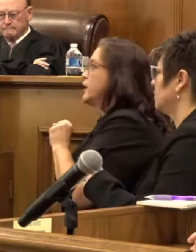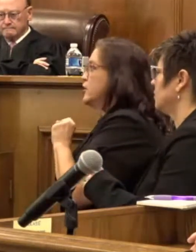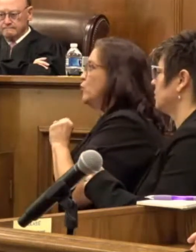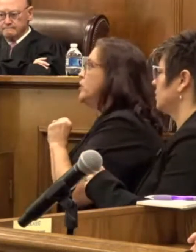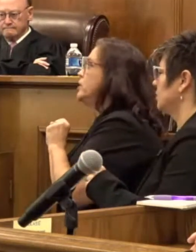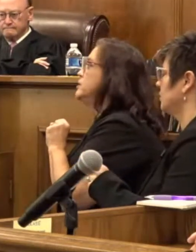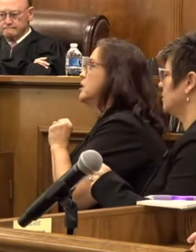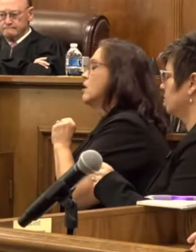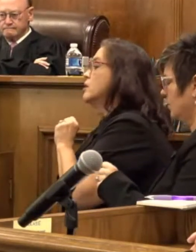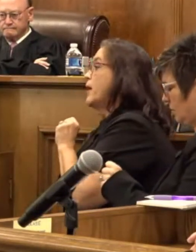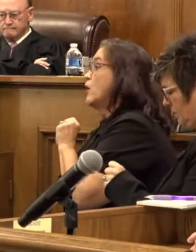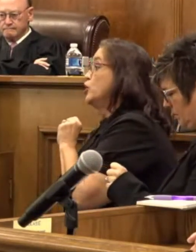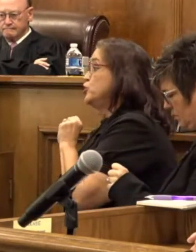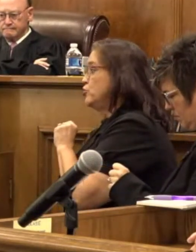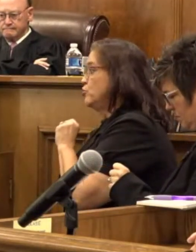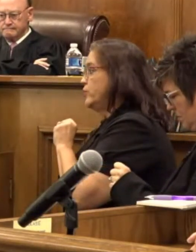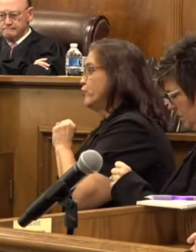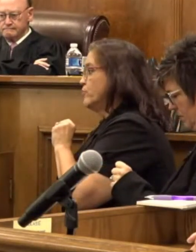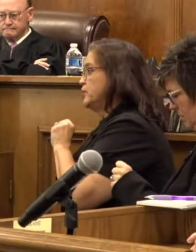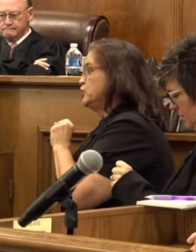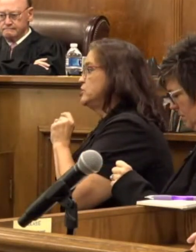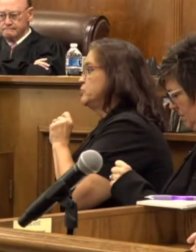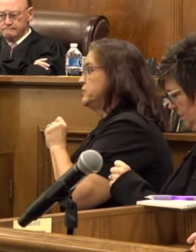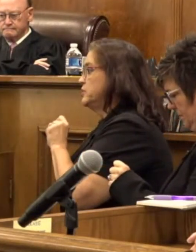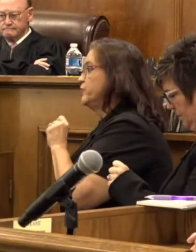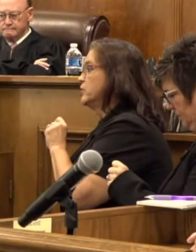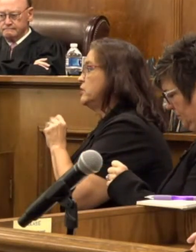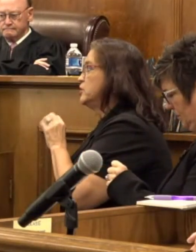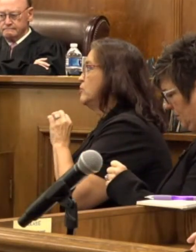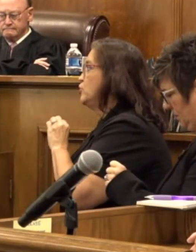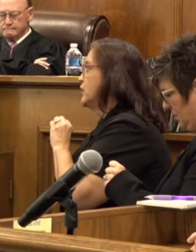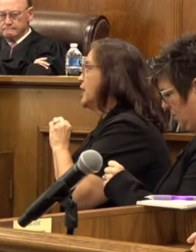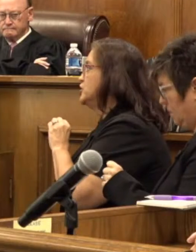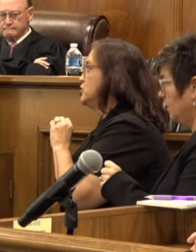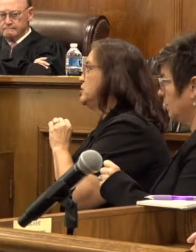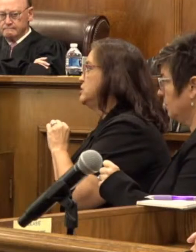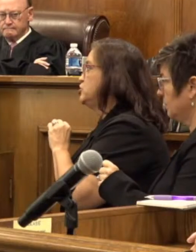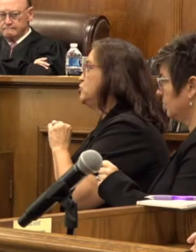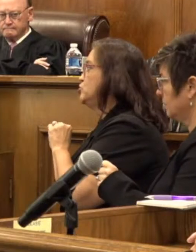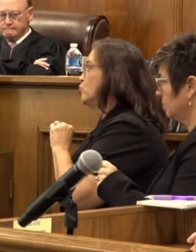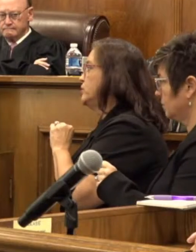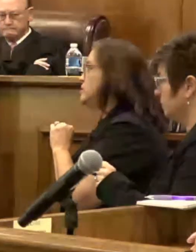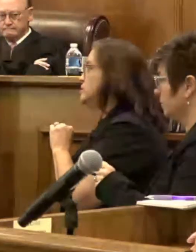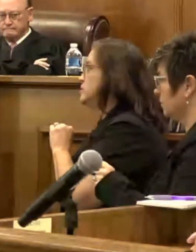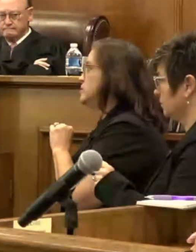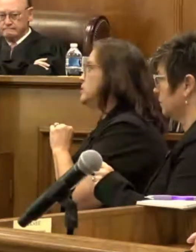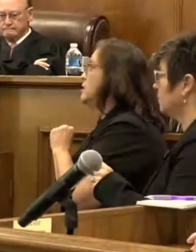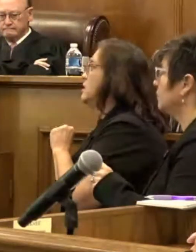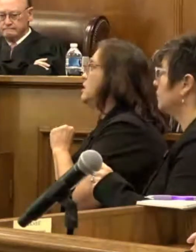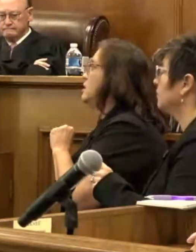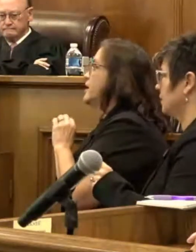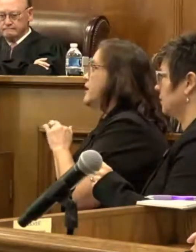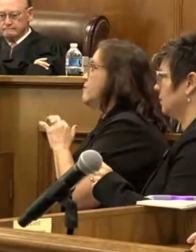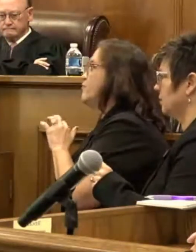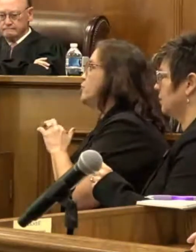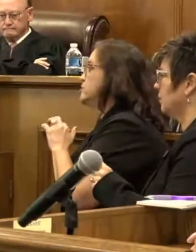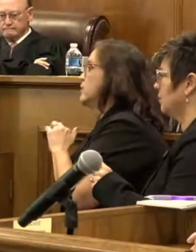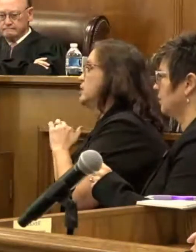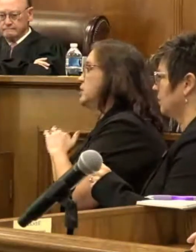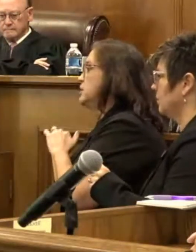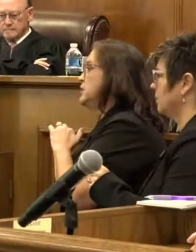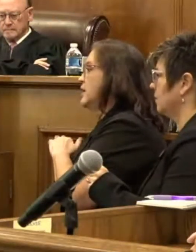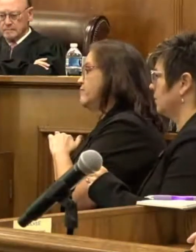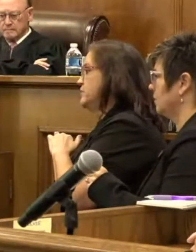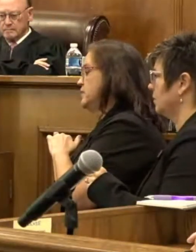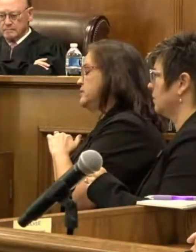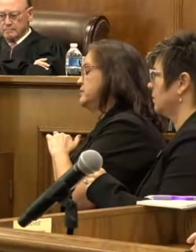I can only talk about new information, specifically the communication it's used with witnesses. I can't focus